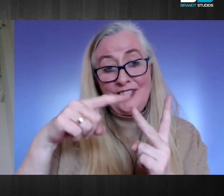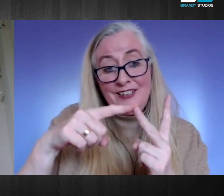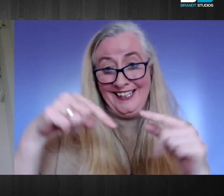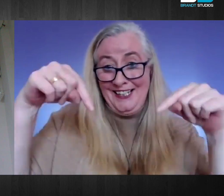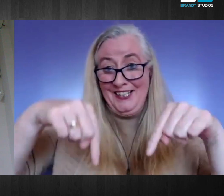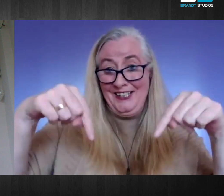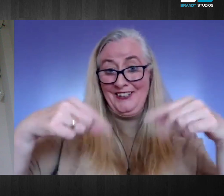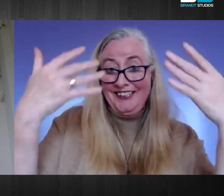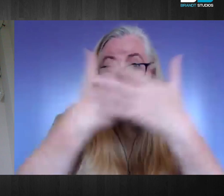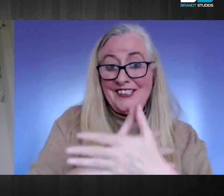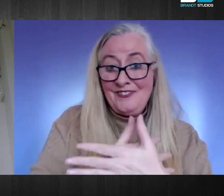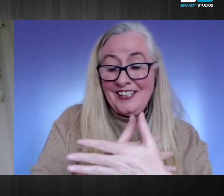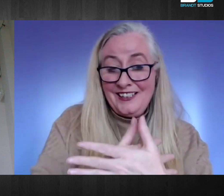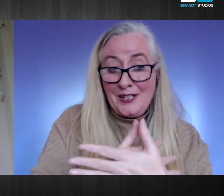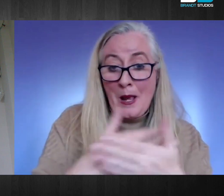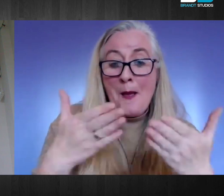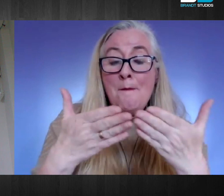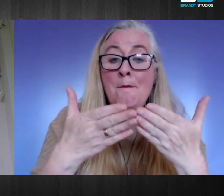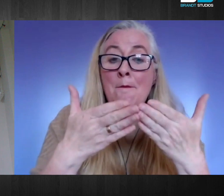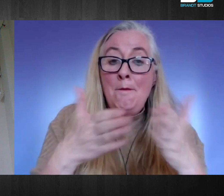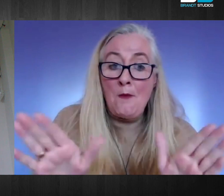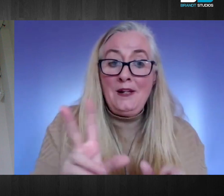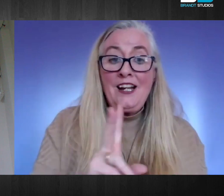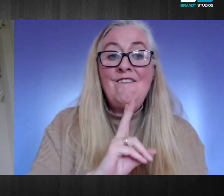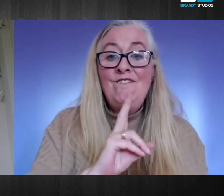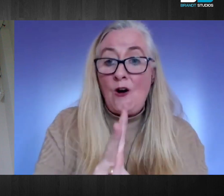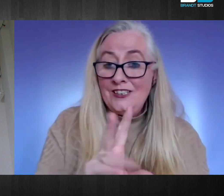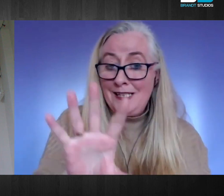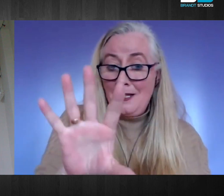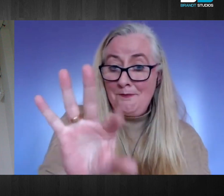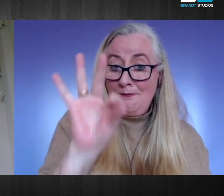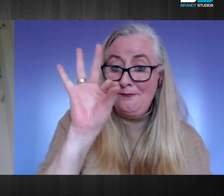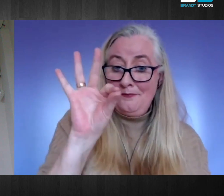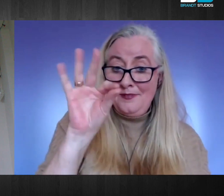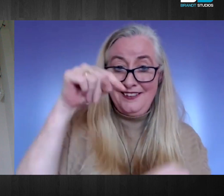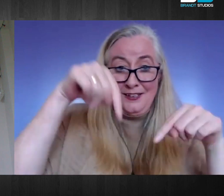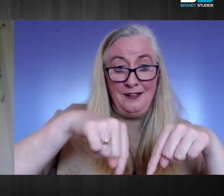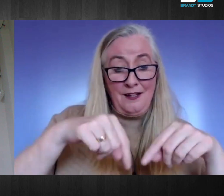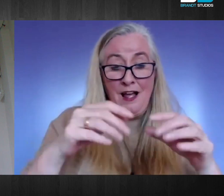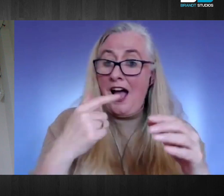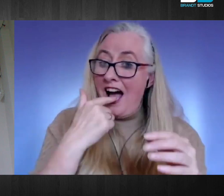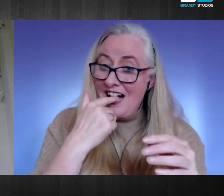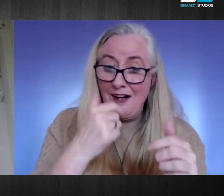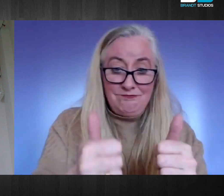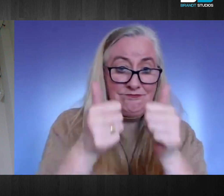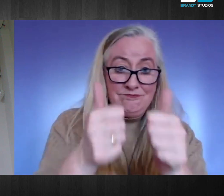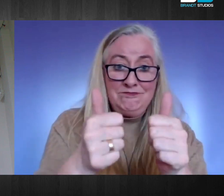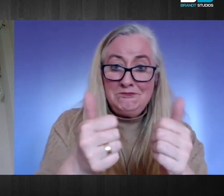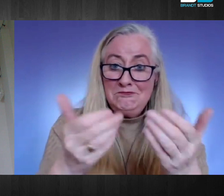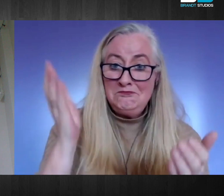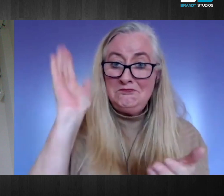the public voice has been invited to this superb and relevant conversation. So that for me